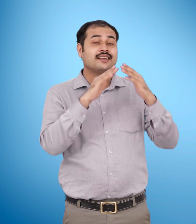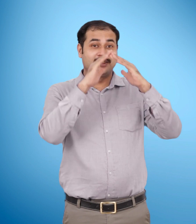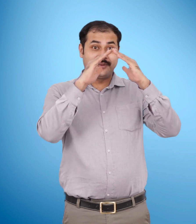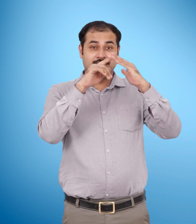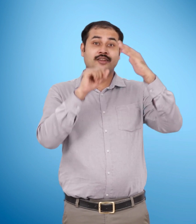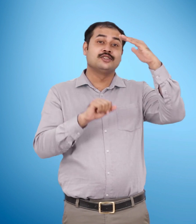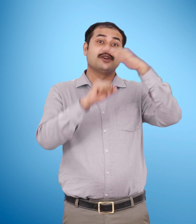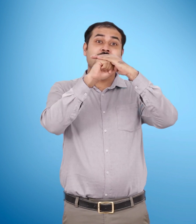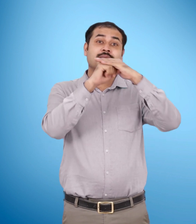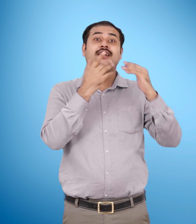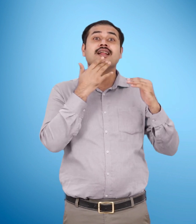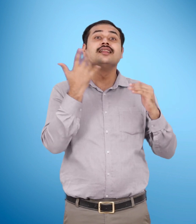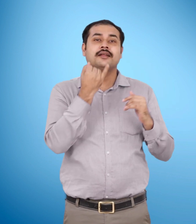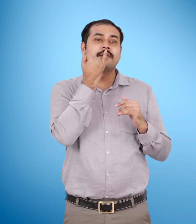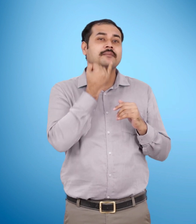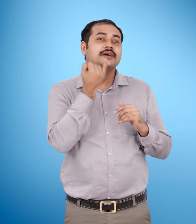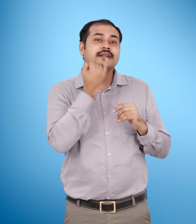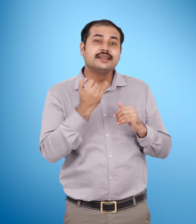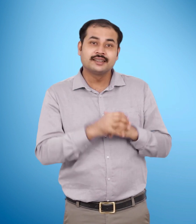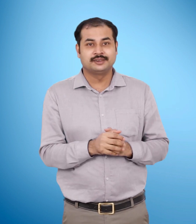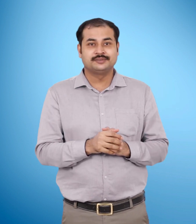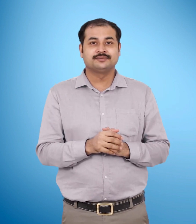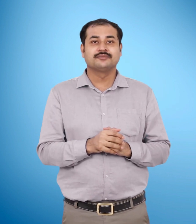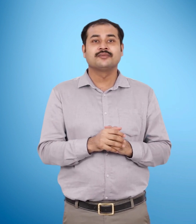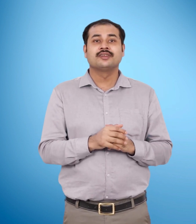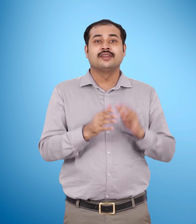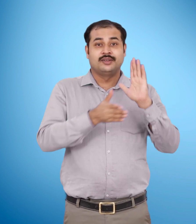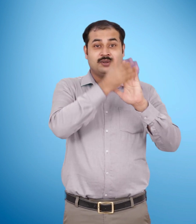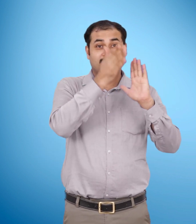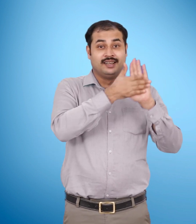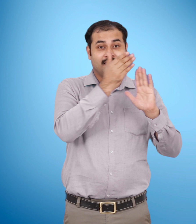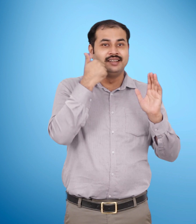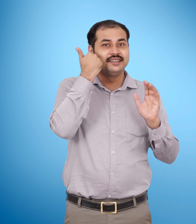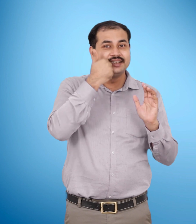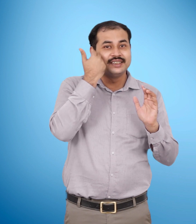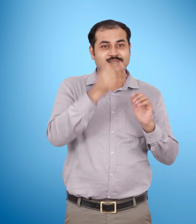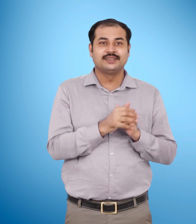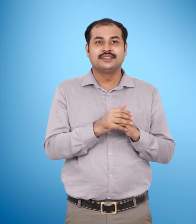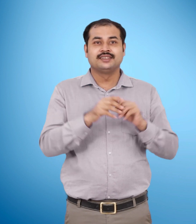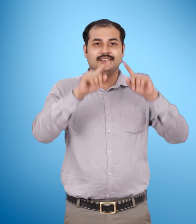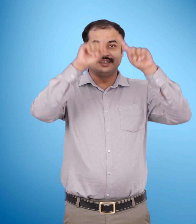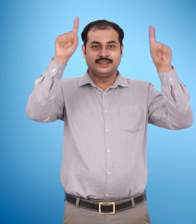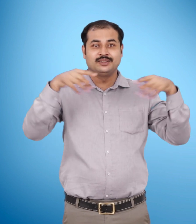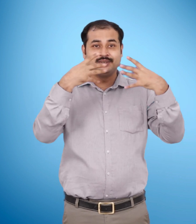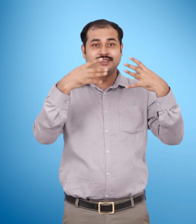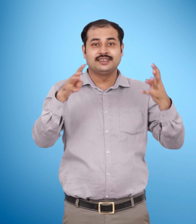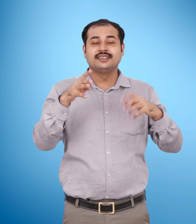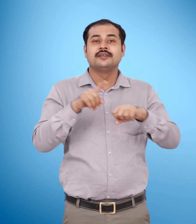And the house's roof is pink. The walls are yellow. The windows are